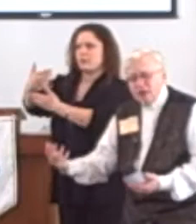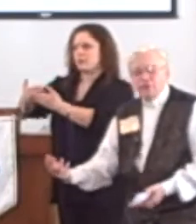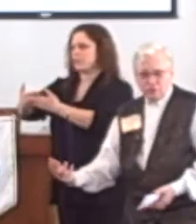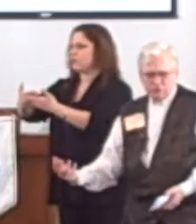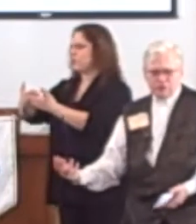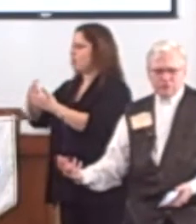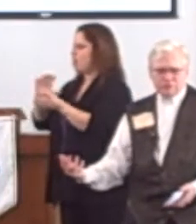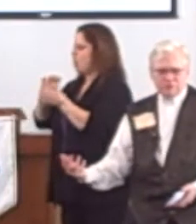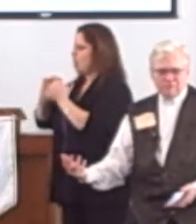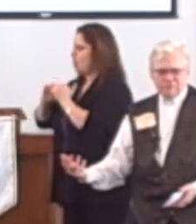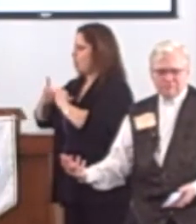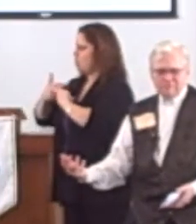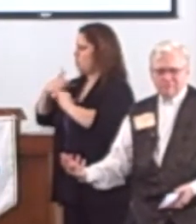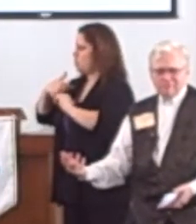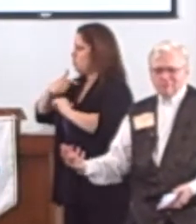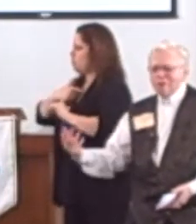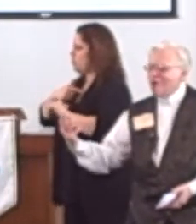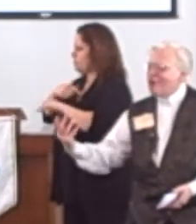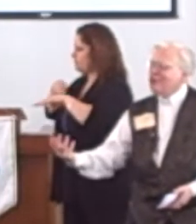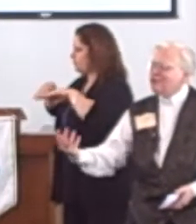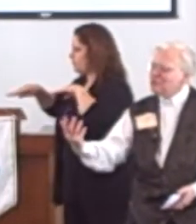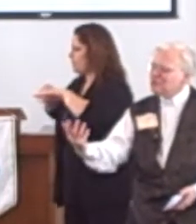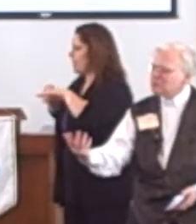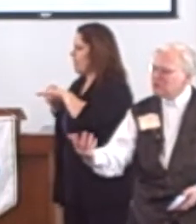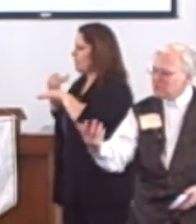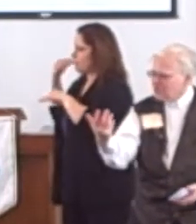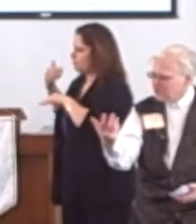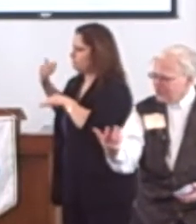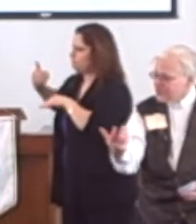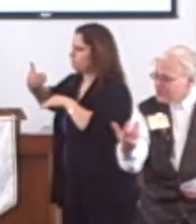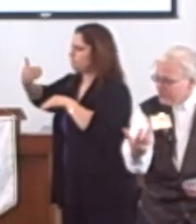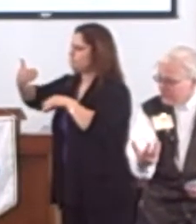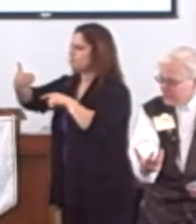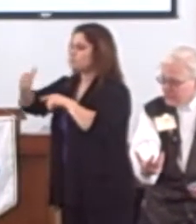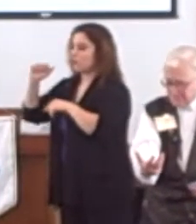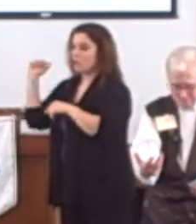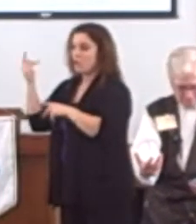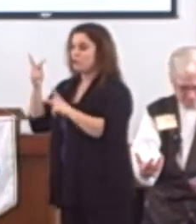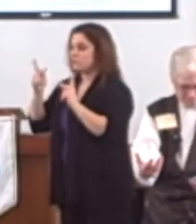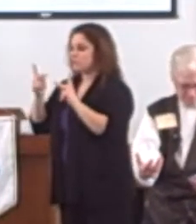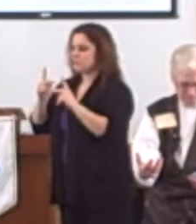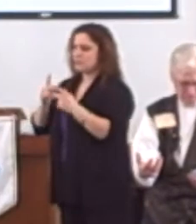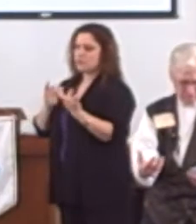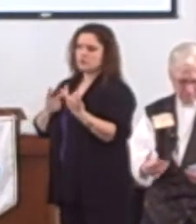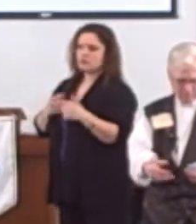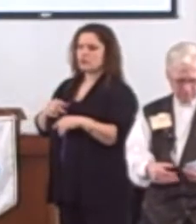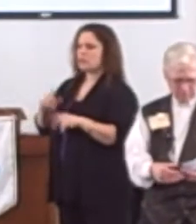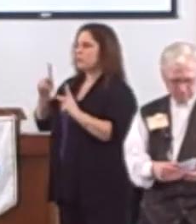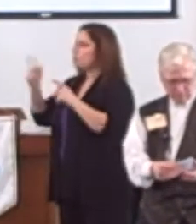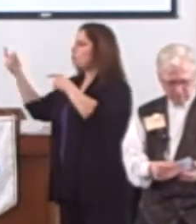of others. All of those people that I started.